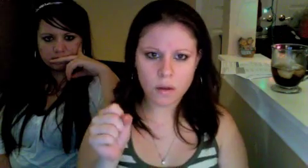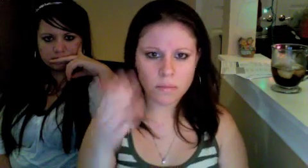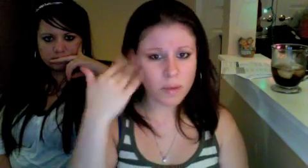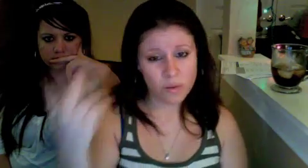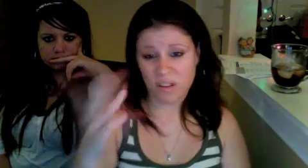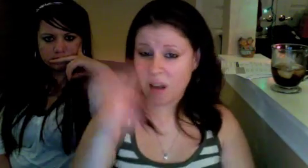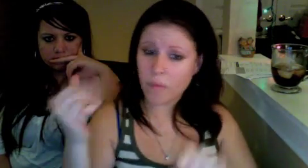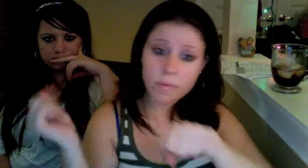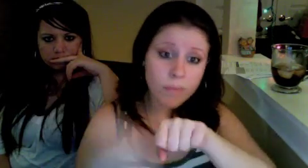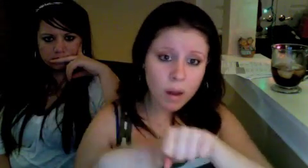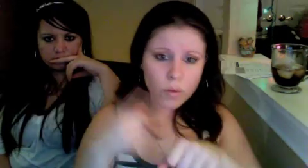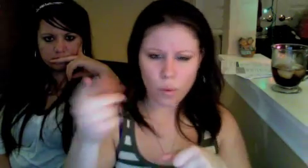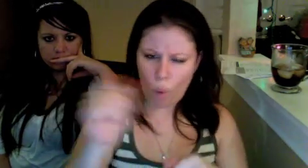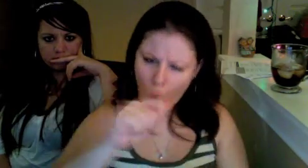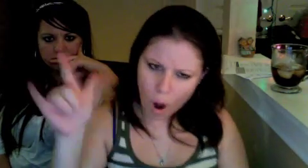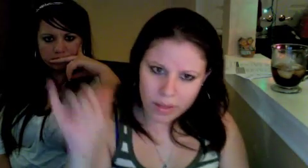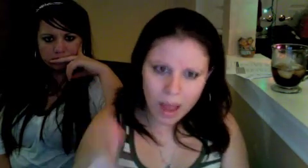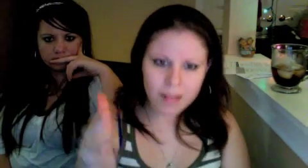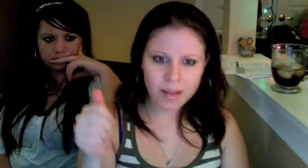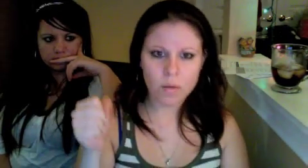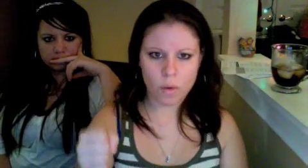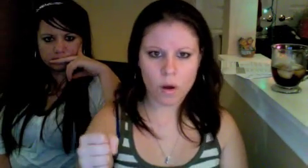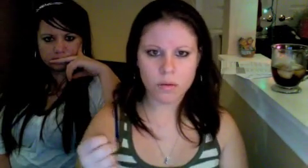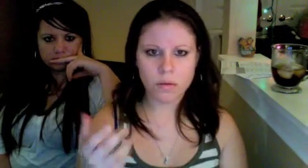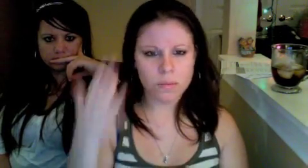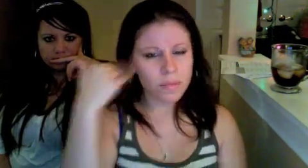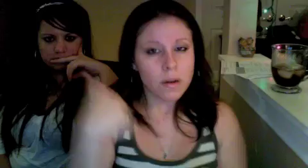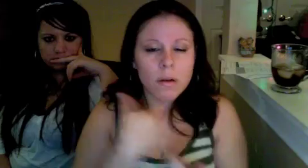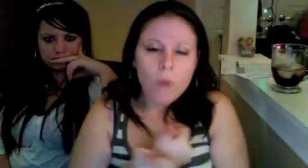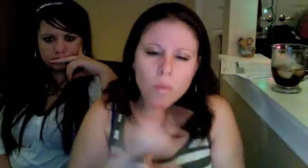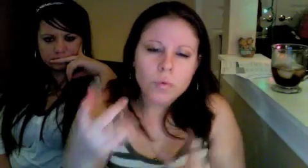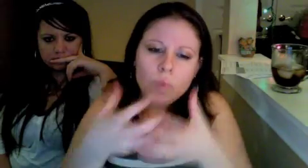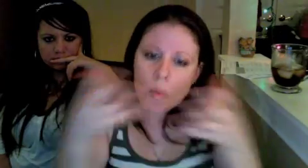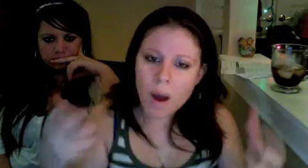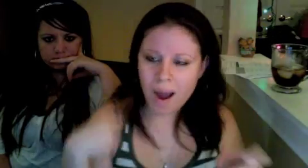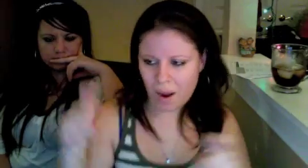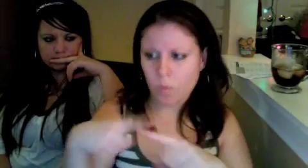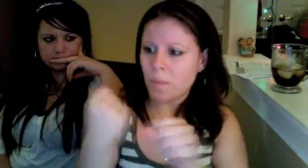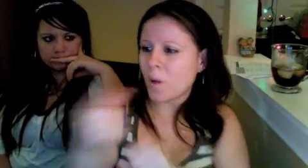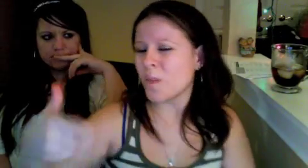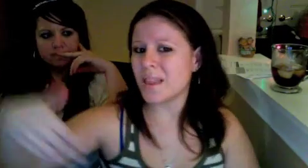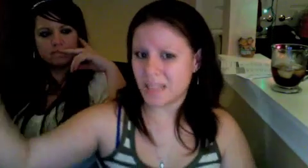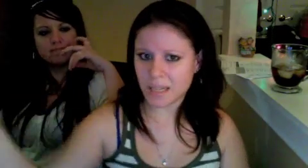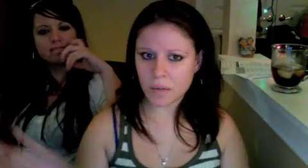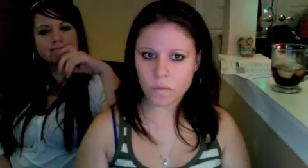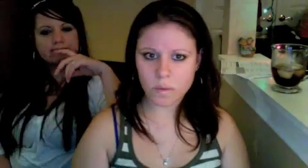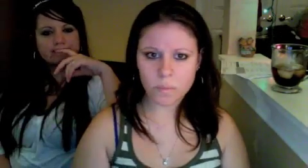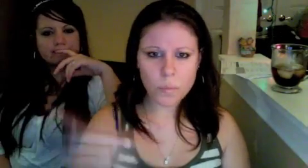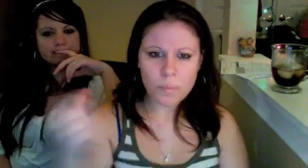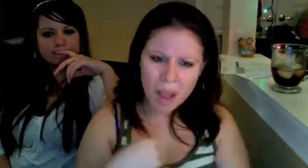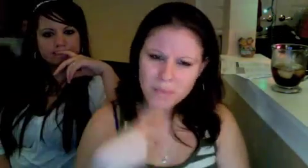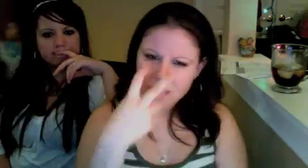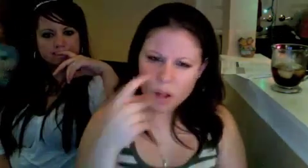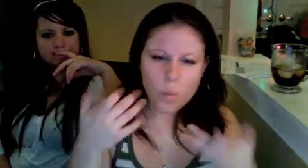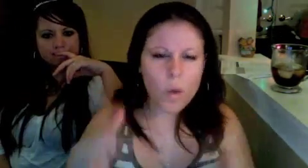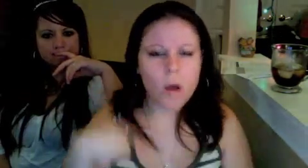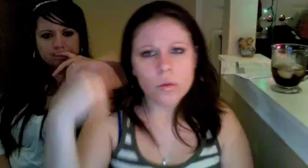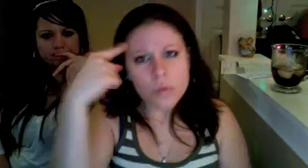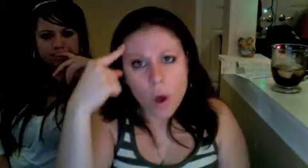we never made love, you were all that there was. It was because I loved you so much that I had to make you leave. You made me doubt the way I thought. You made me